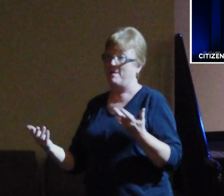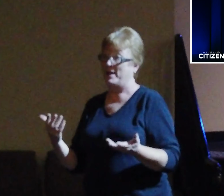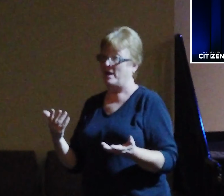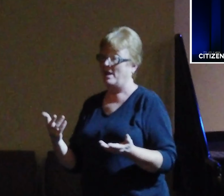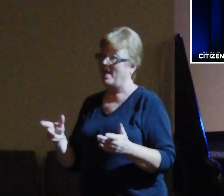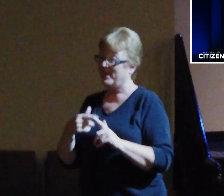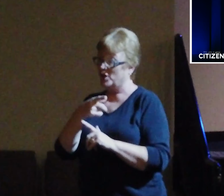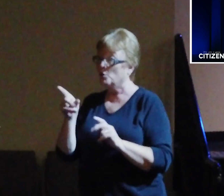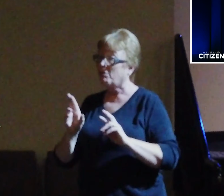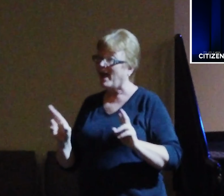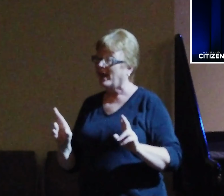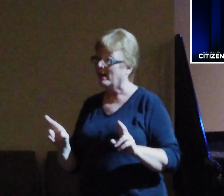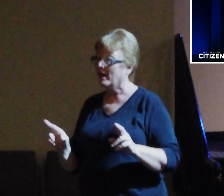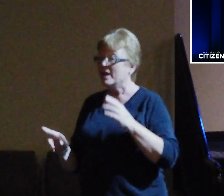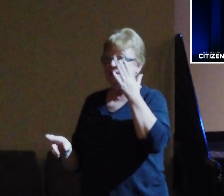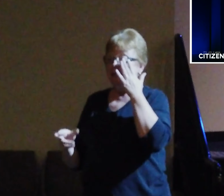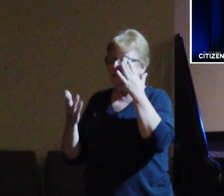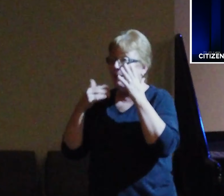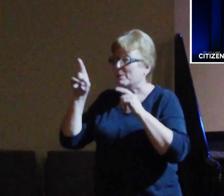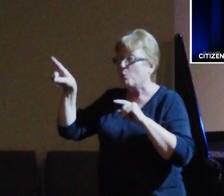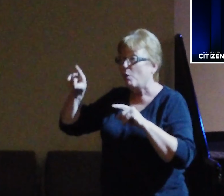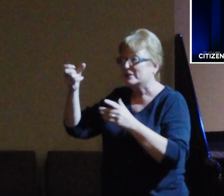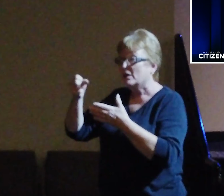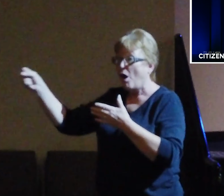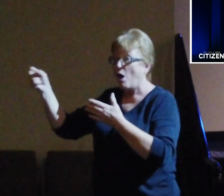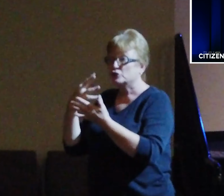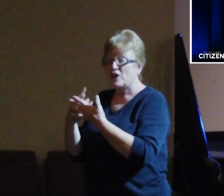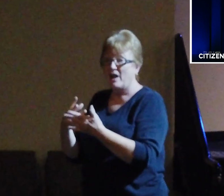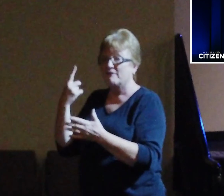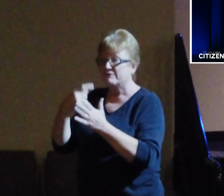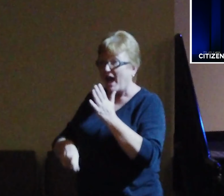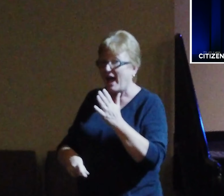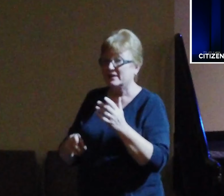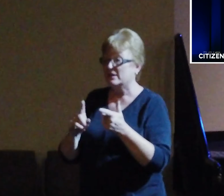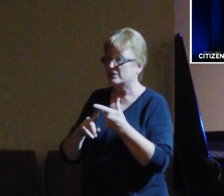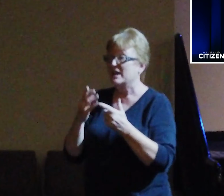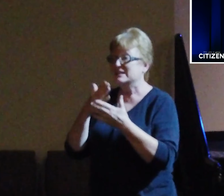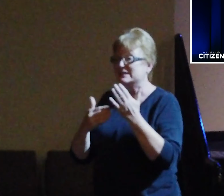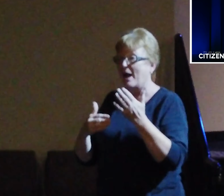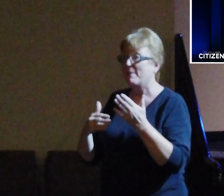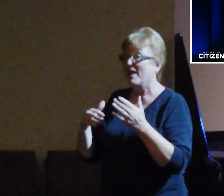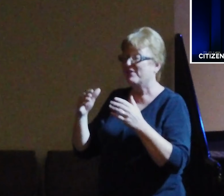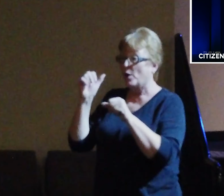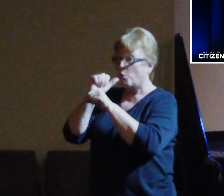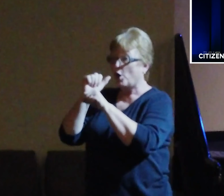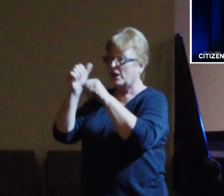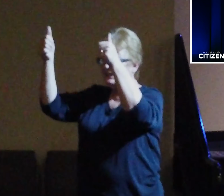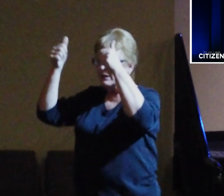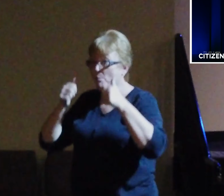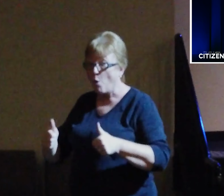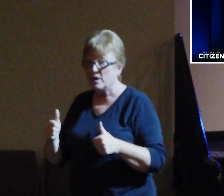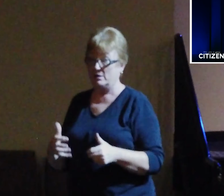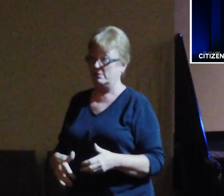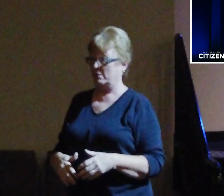Some already have faced jail time, fines, demotions at work, and some of you are in this room right now.